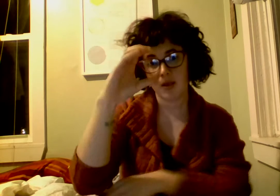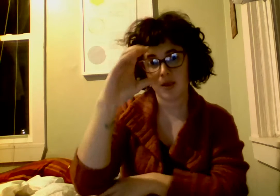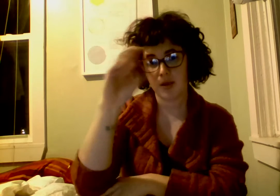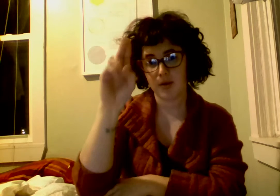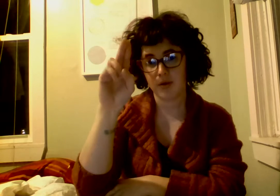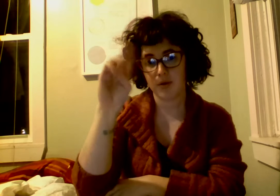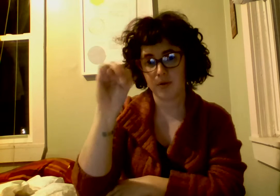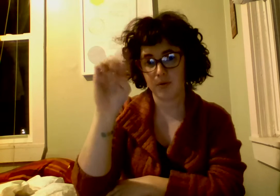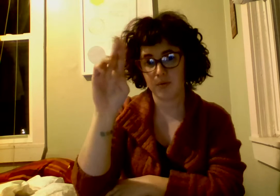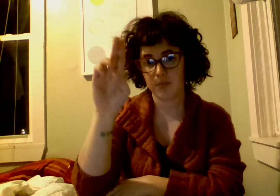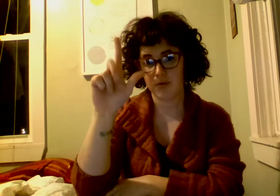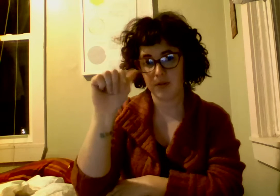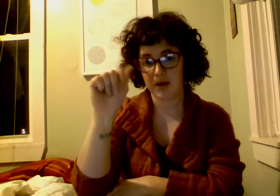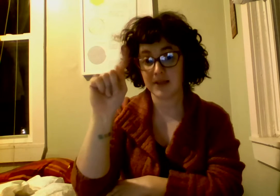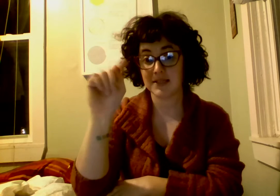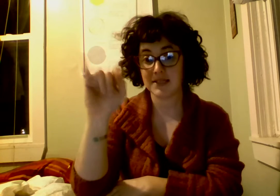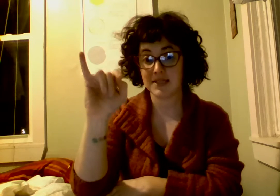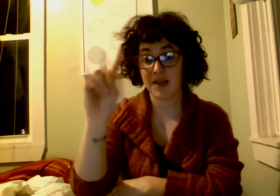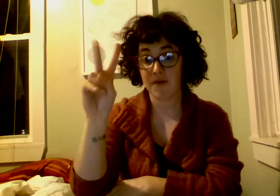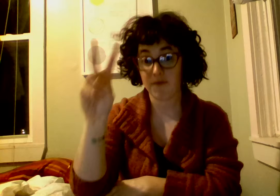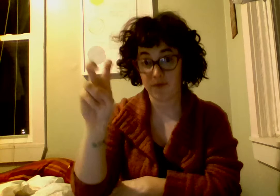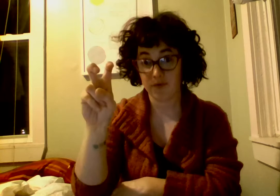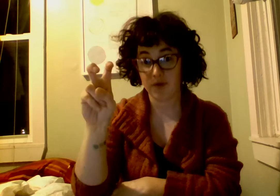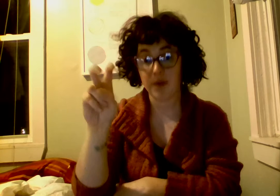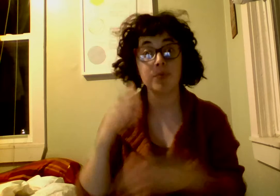And a lot of you know those stories. Have you heard a story about